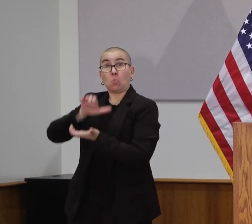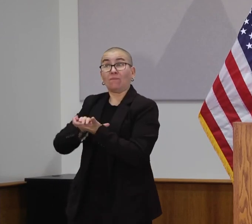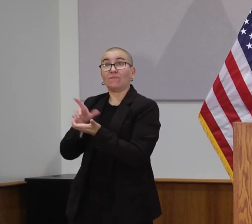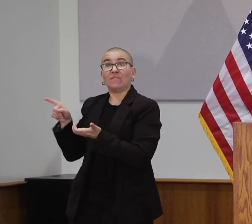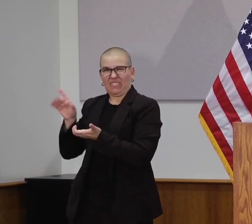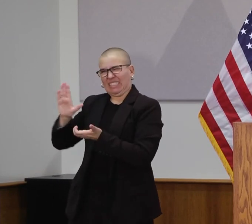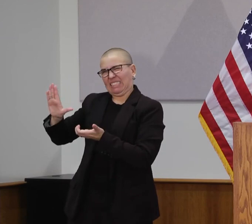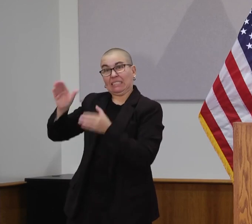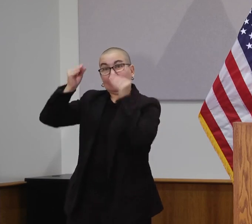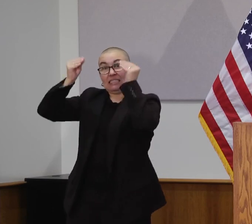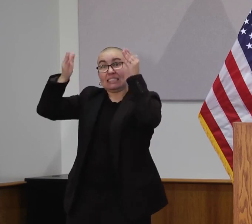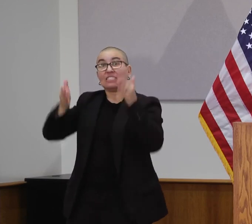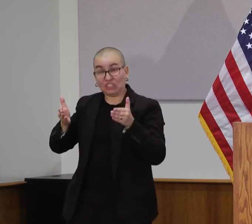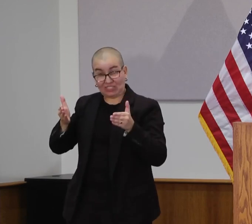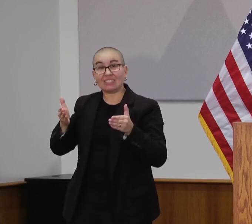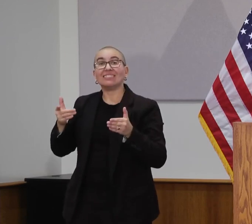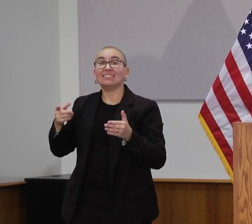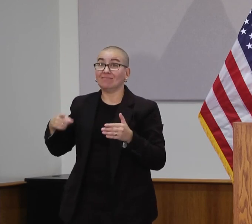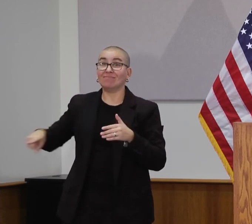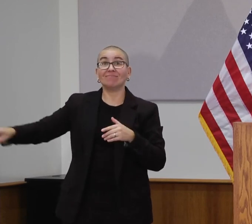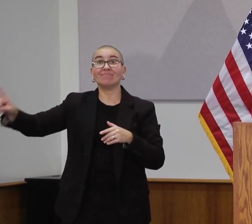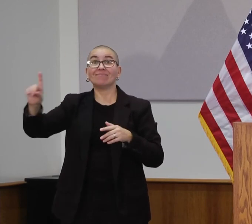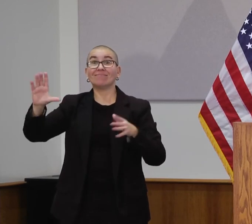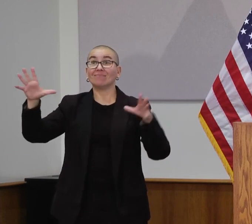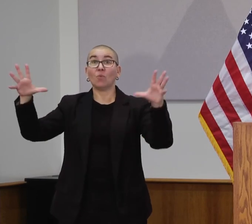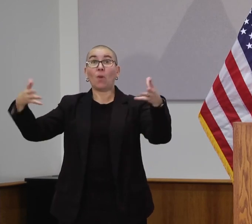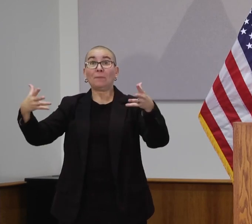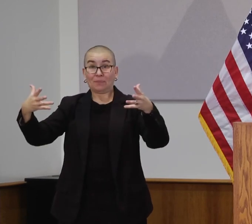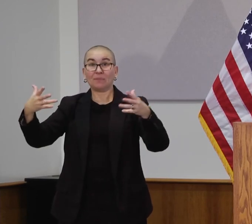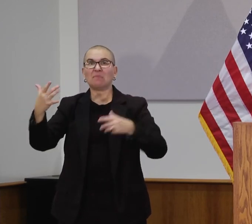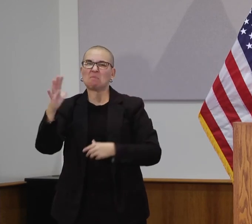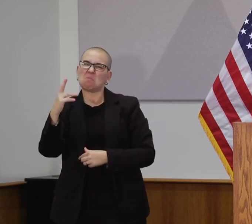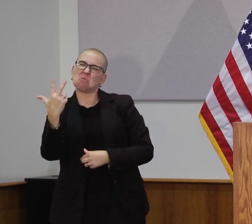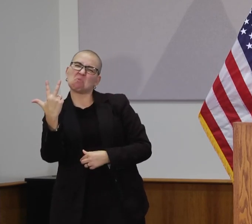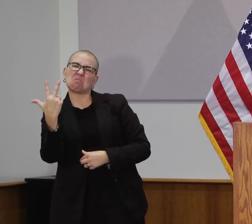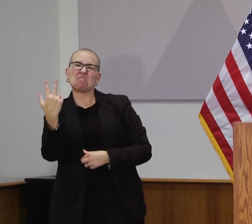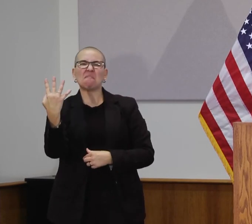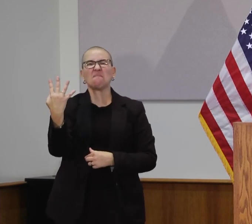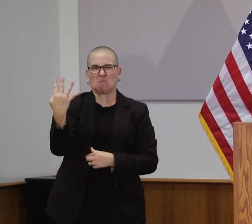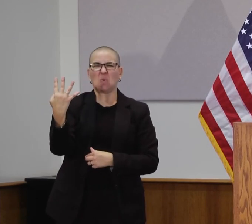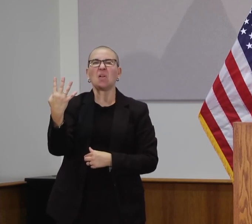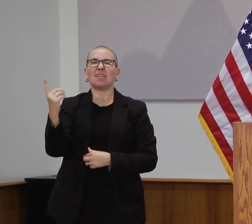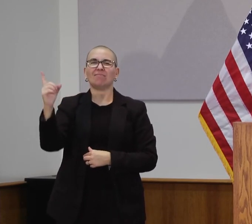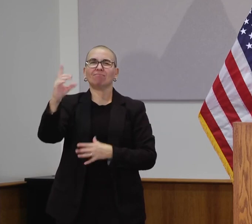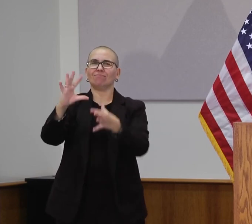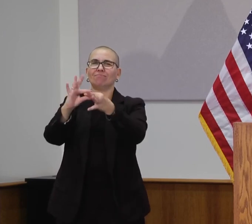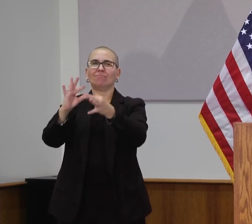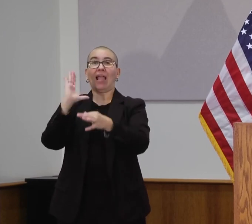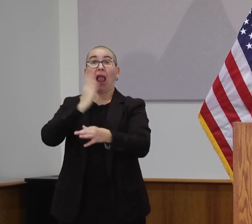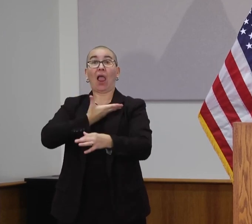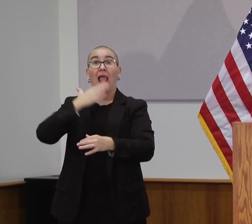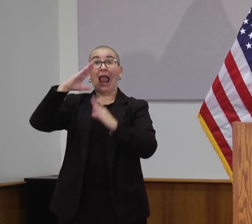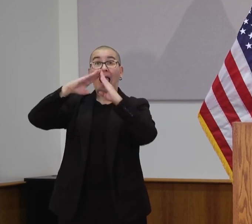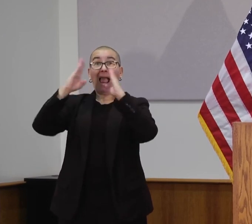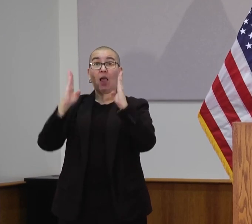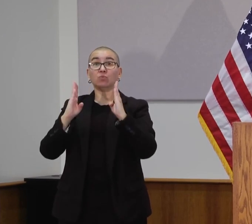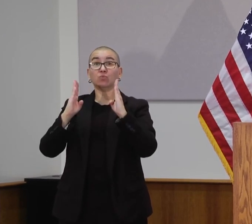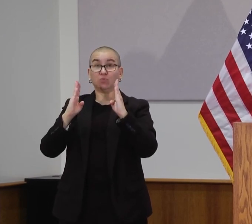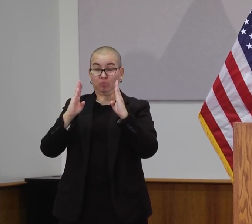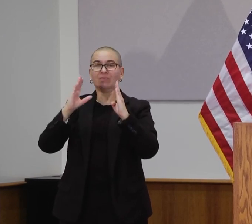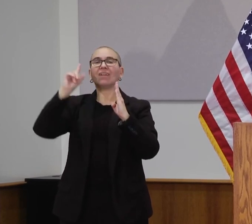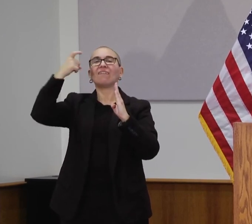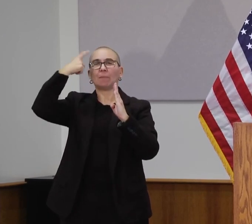who randomly shows up there. And this group of about 3 or 4 would come out in front of our residents, and they would play the